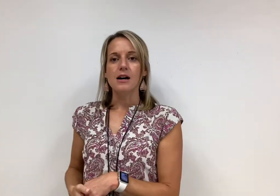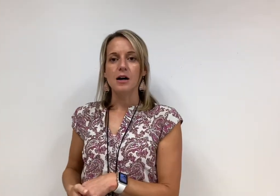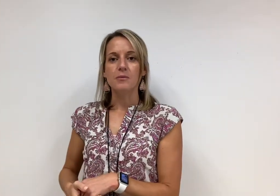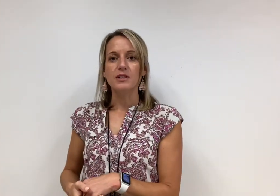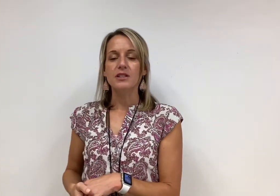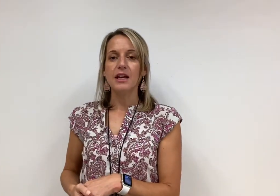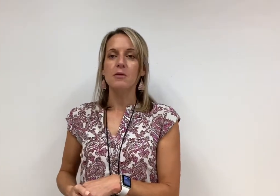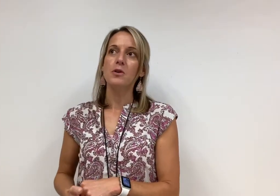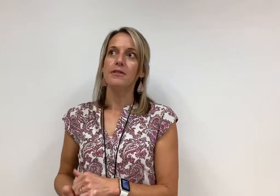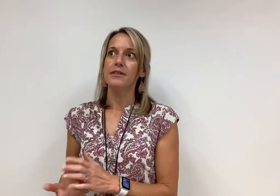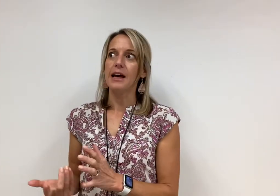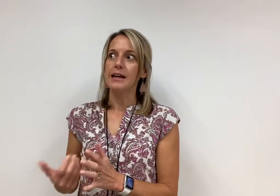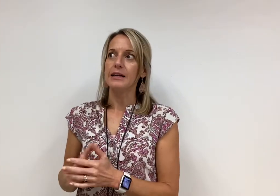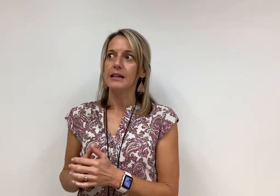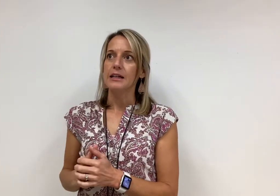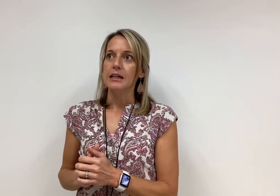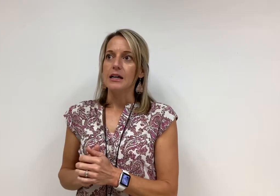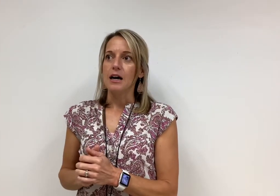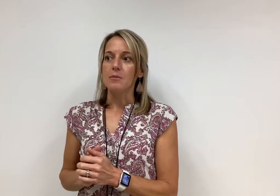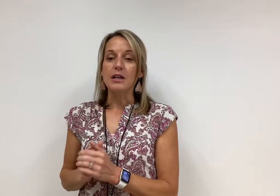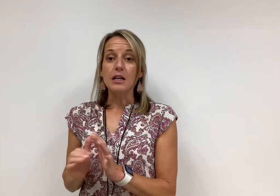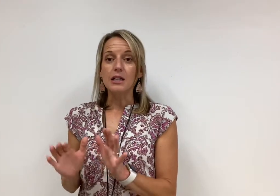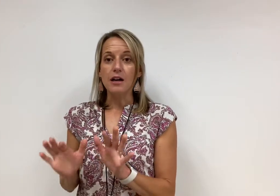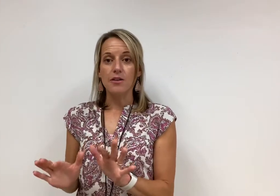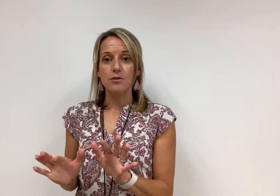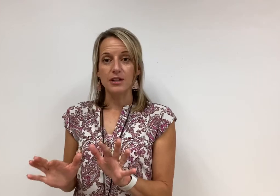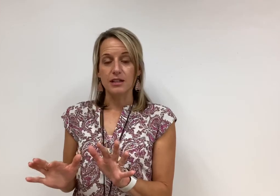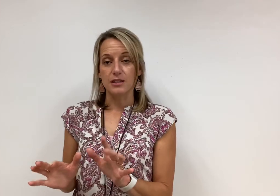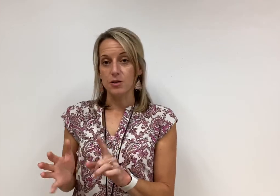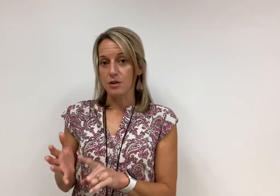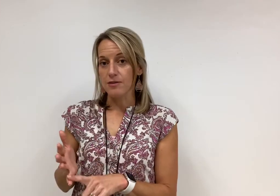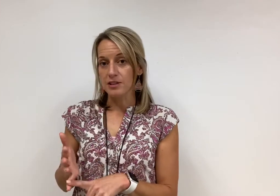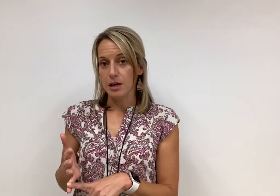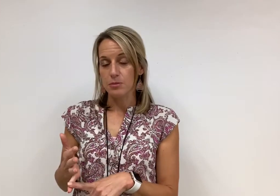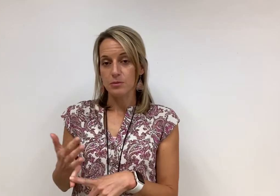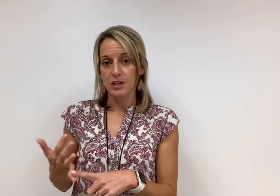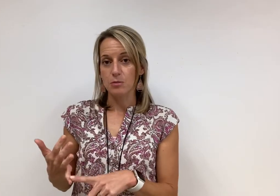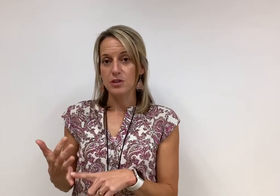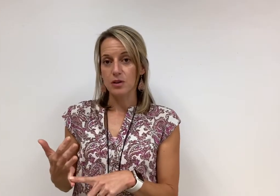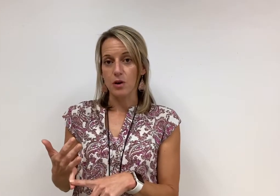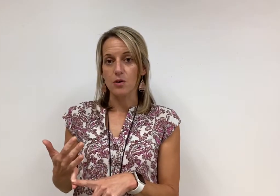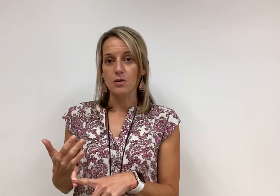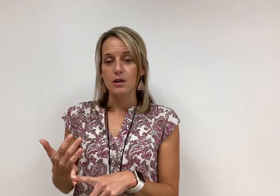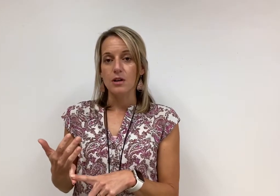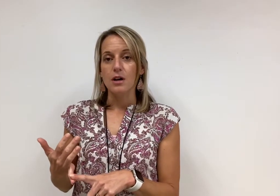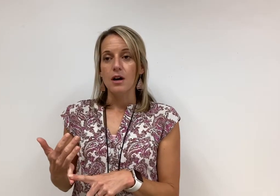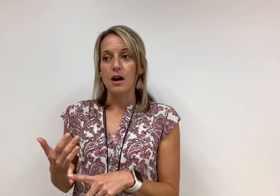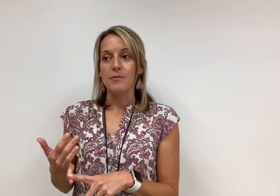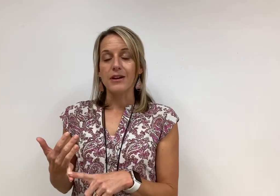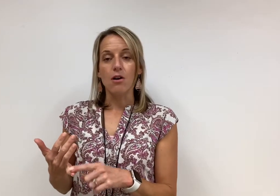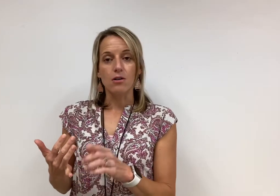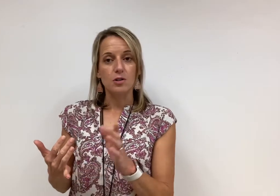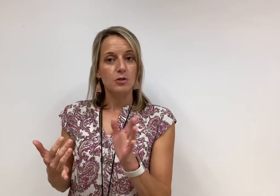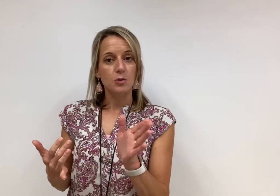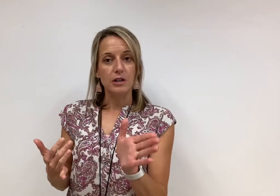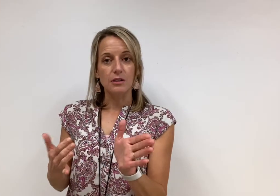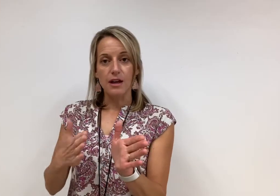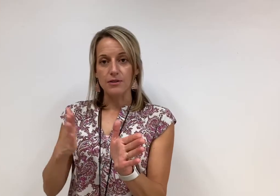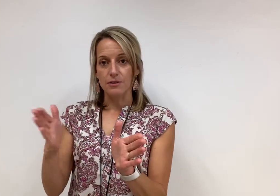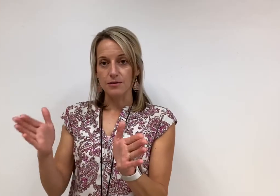2010. The same with like any other dates that don't have a double zero, that aren't between 11 and